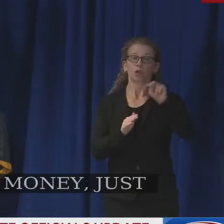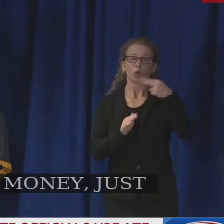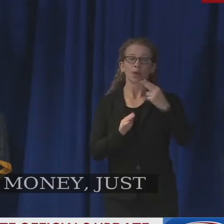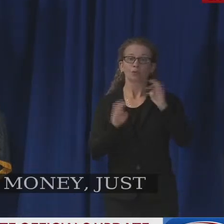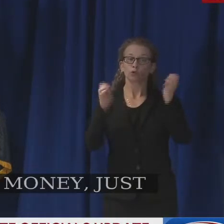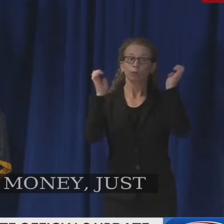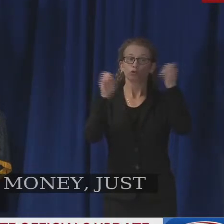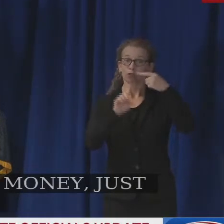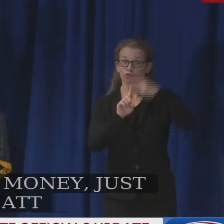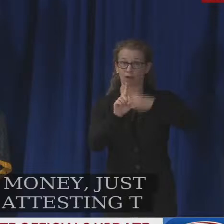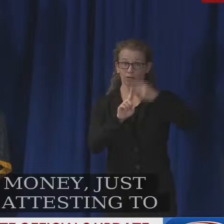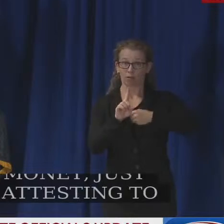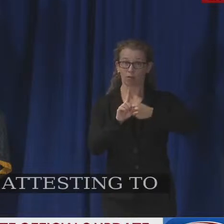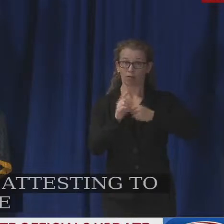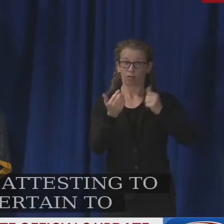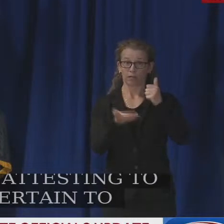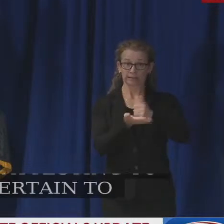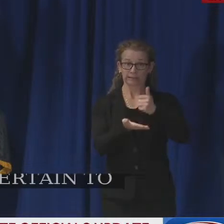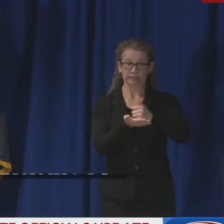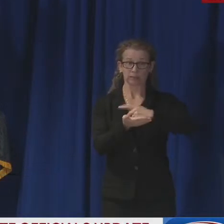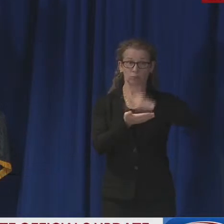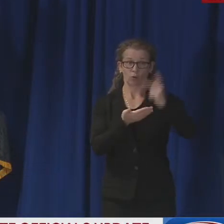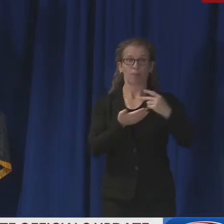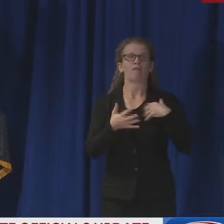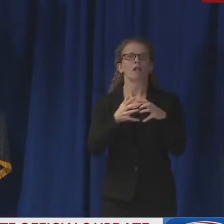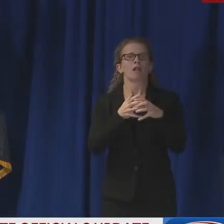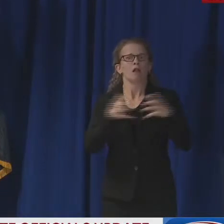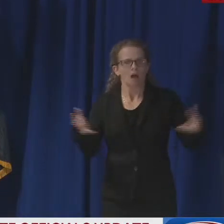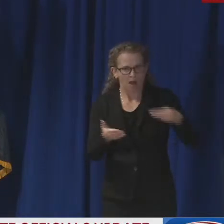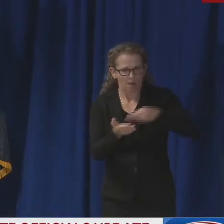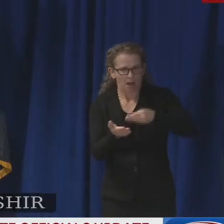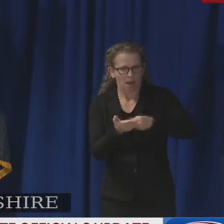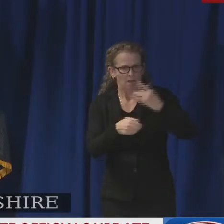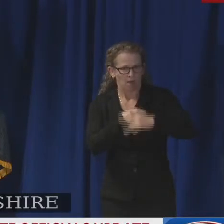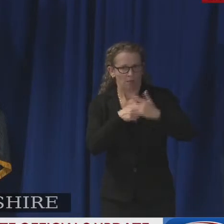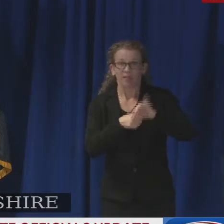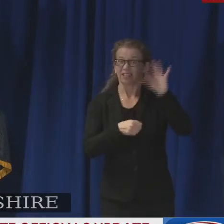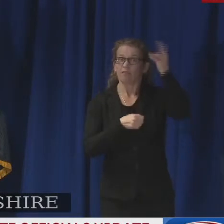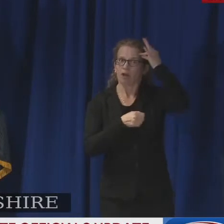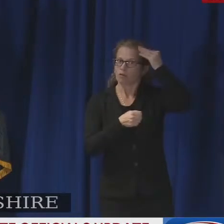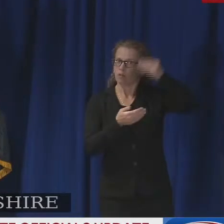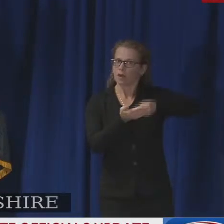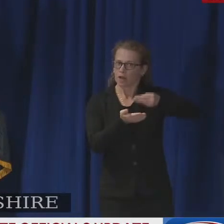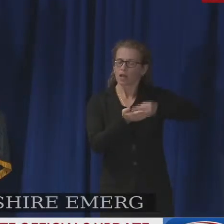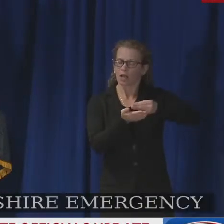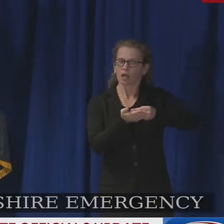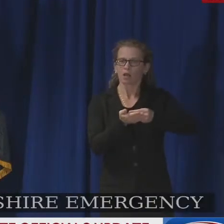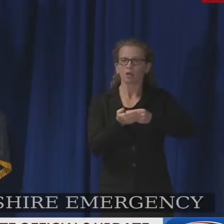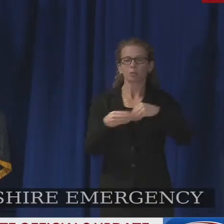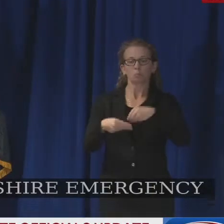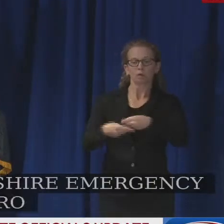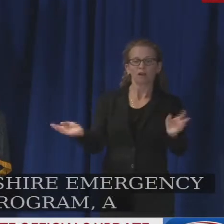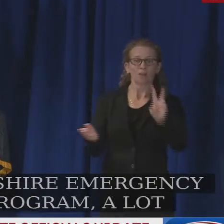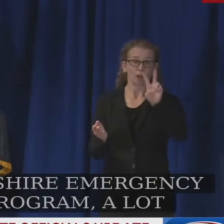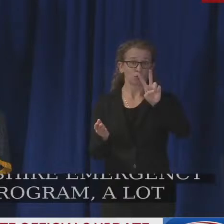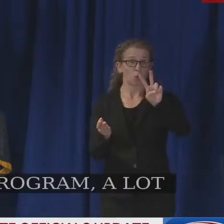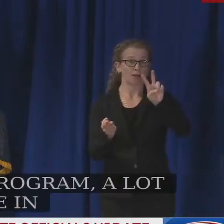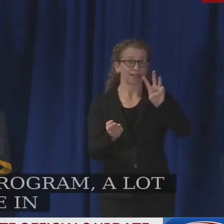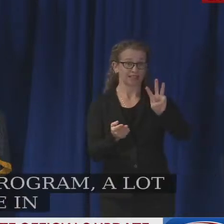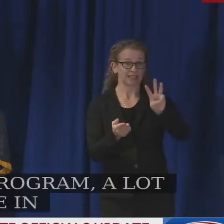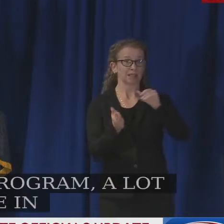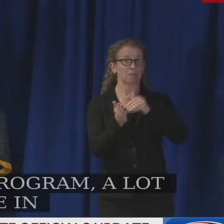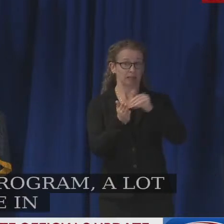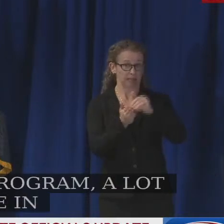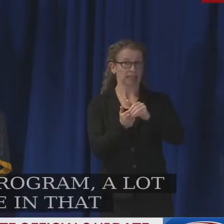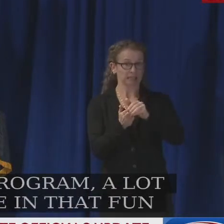Rental Assistance Program. Again, we have a lot of money available in that fund. That's a federal program. We've provided about $26 million in relief so far.